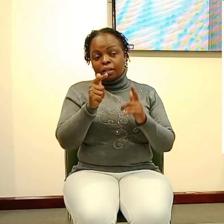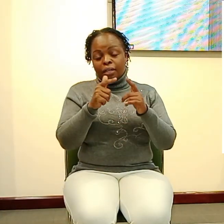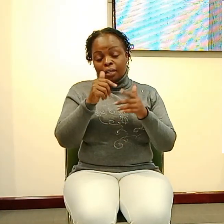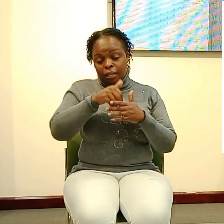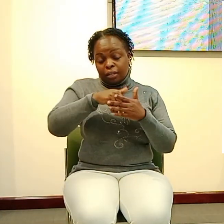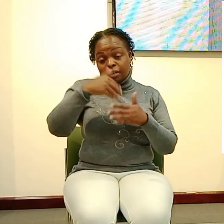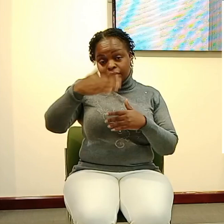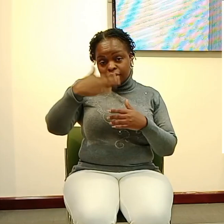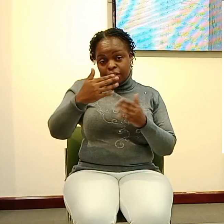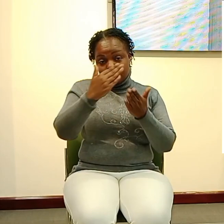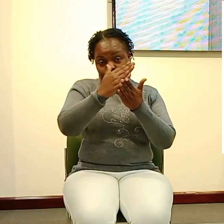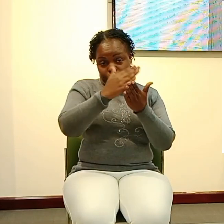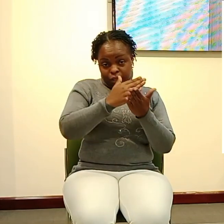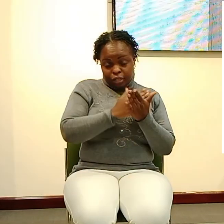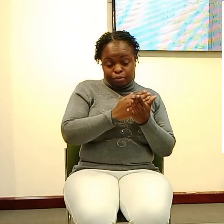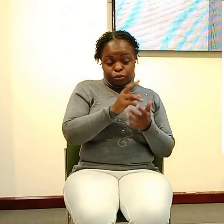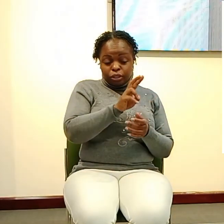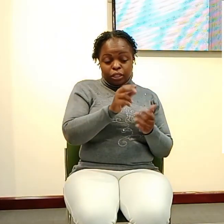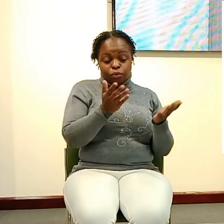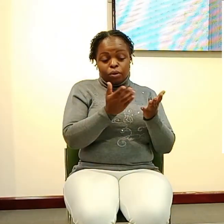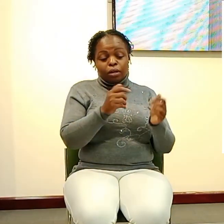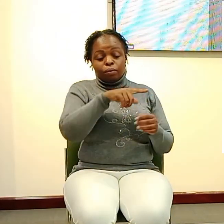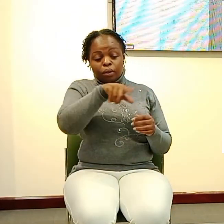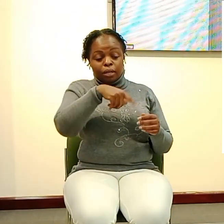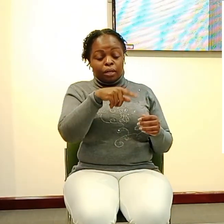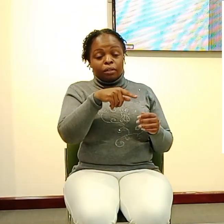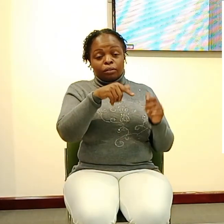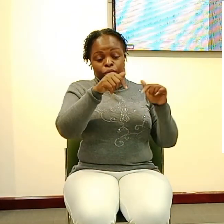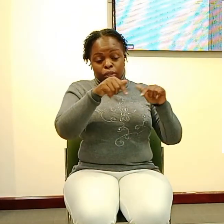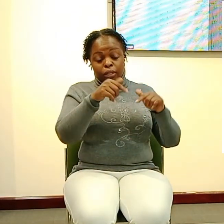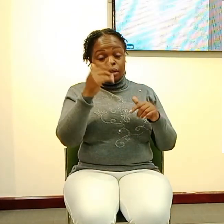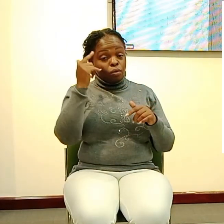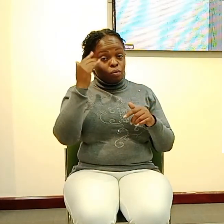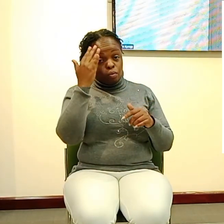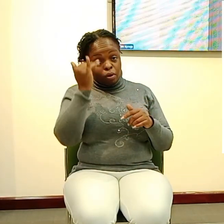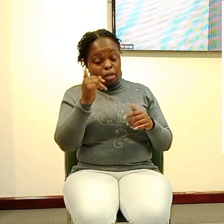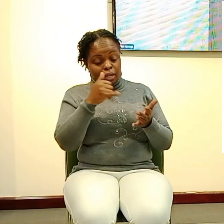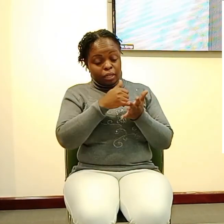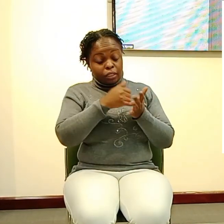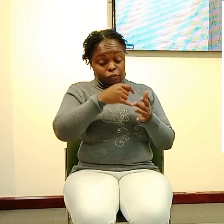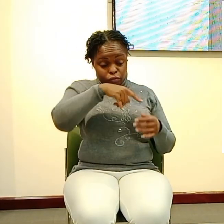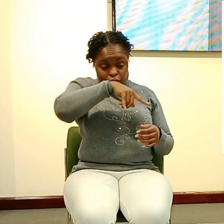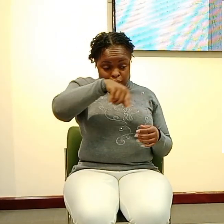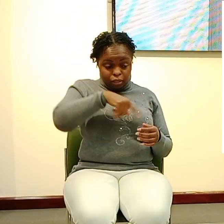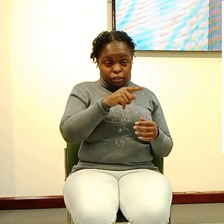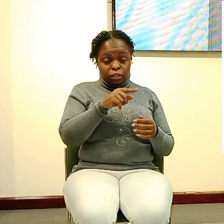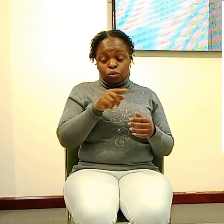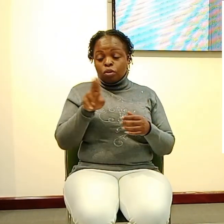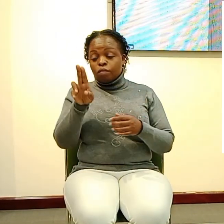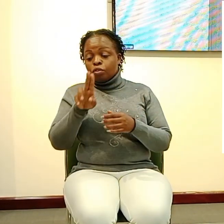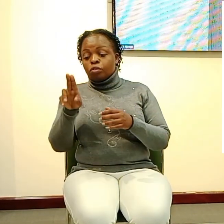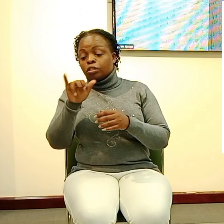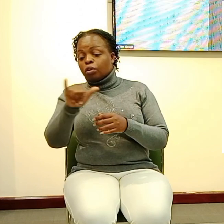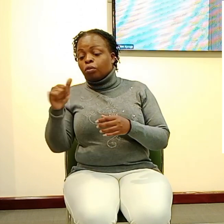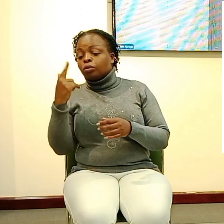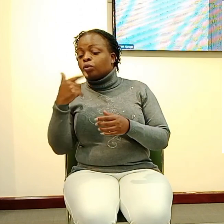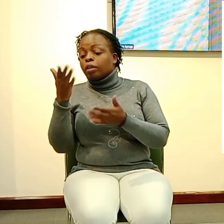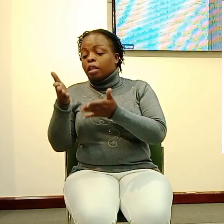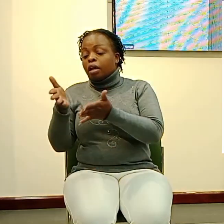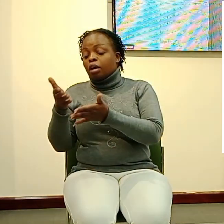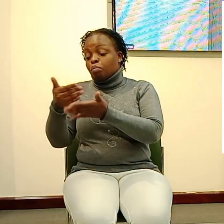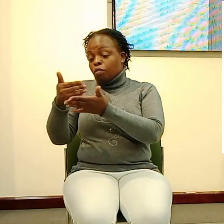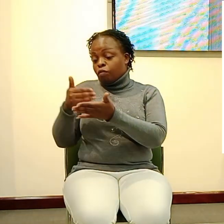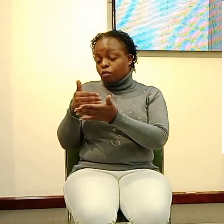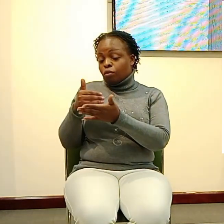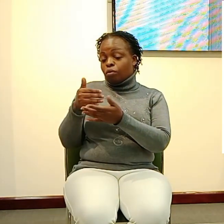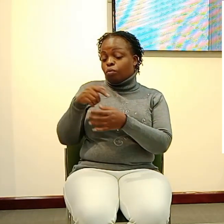so it is for us, because we have used those who have been there. We are stepping on their shoulders, and